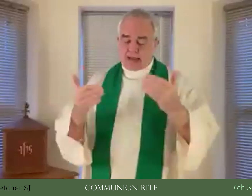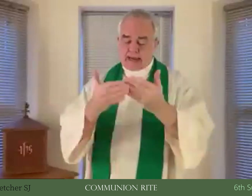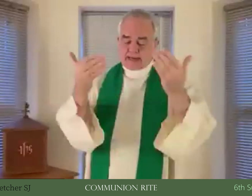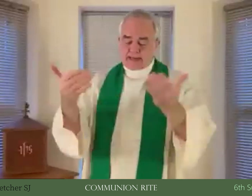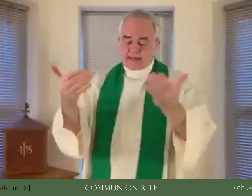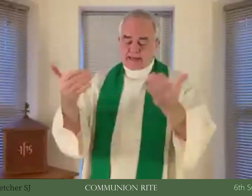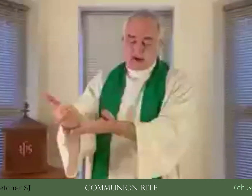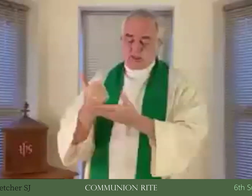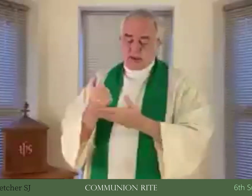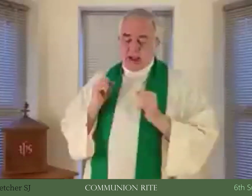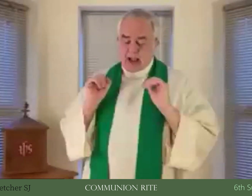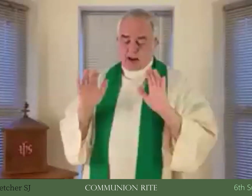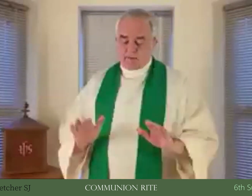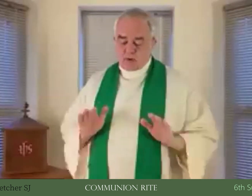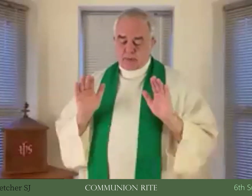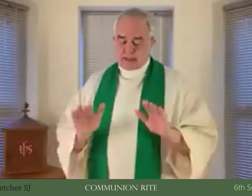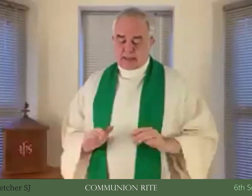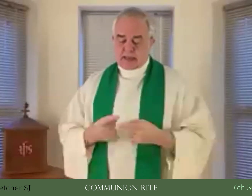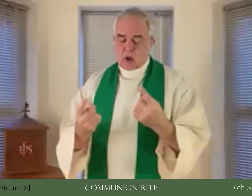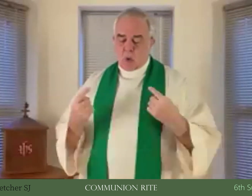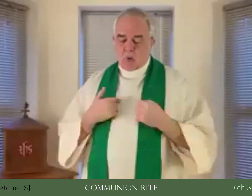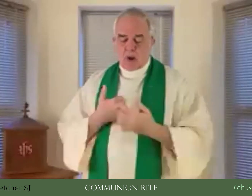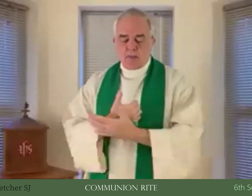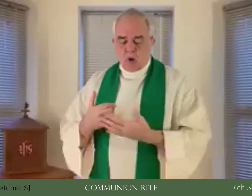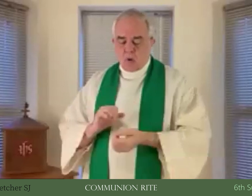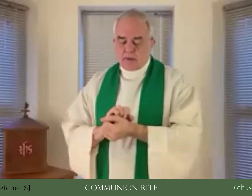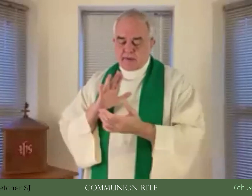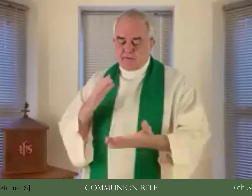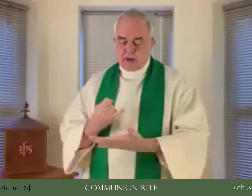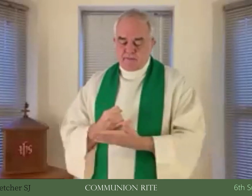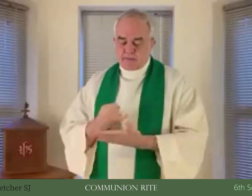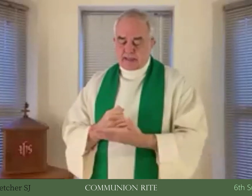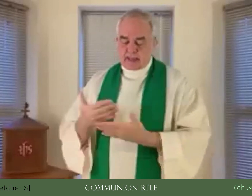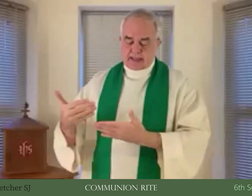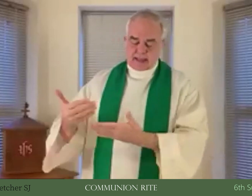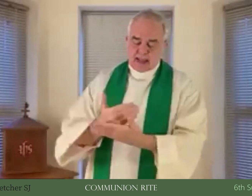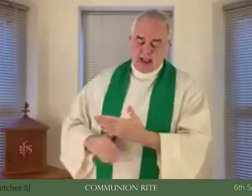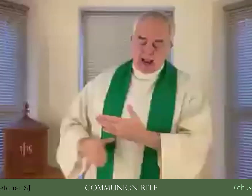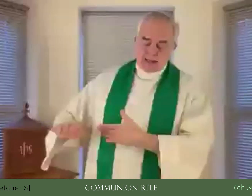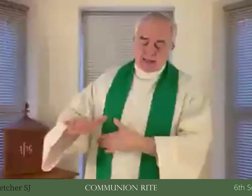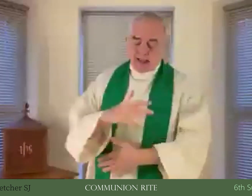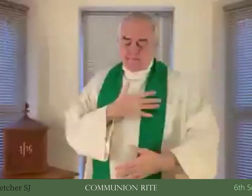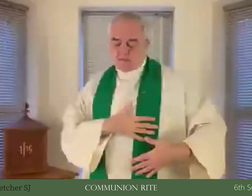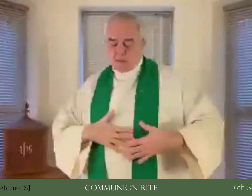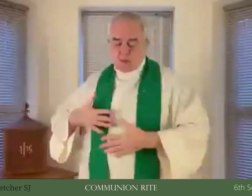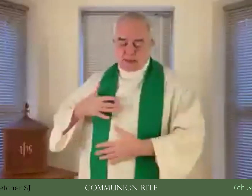days, that by the help of your mercy, we may always be free from sin. And save from all